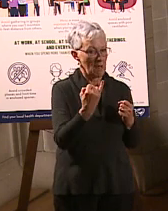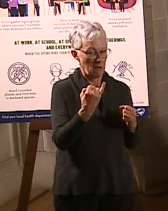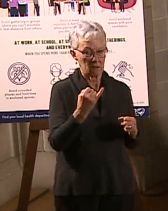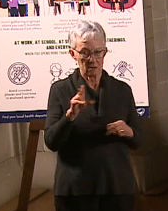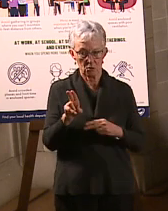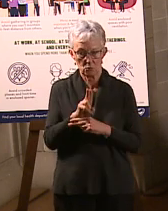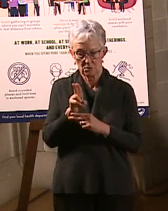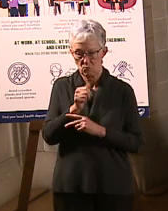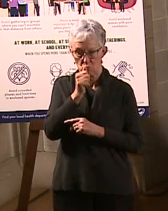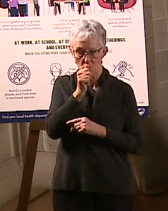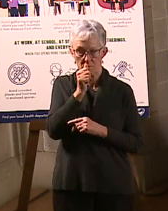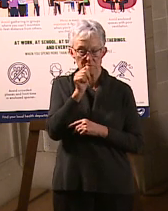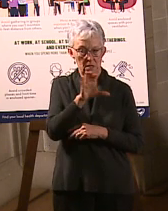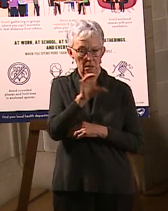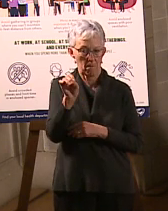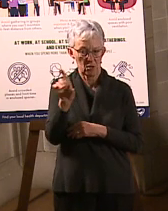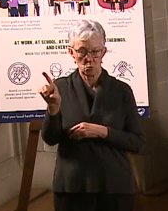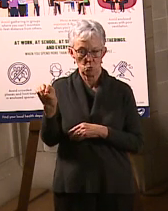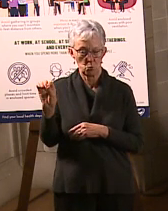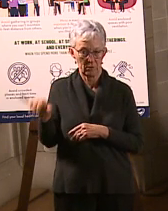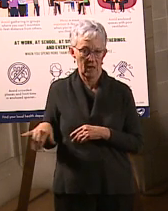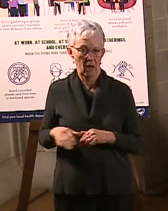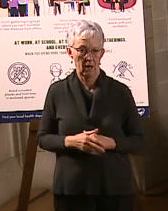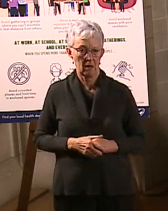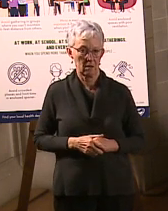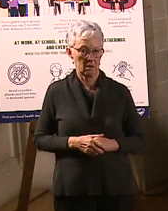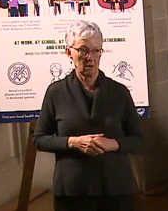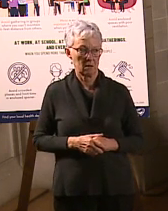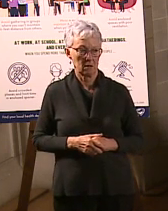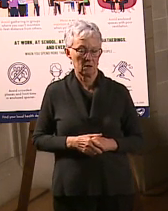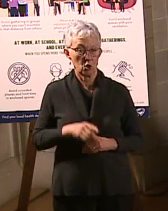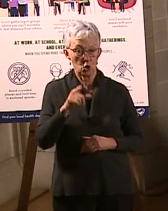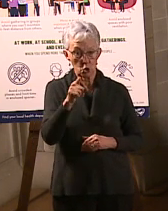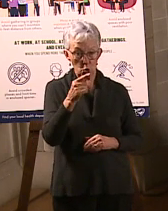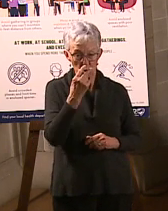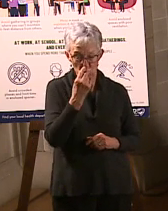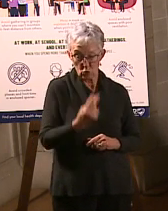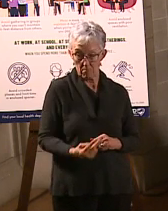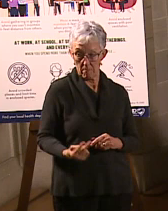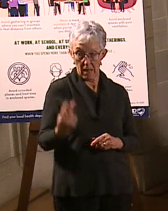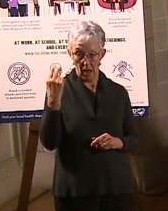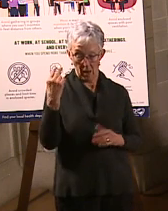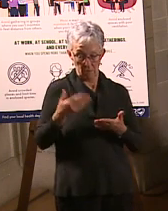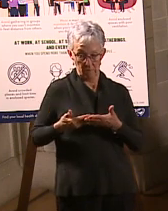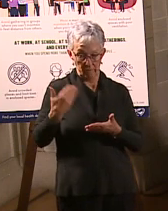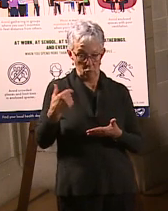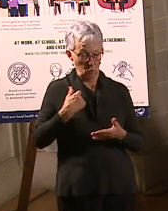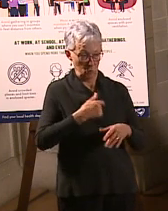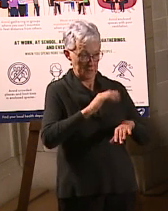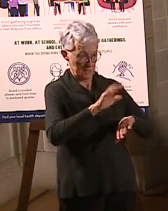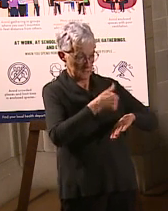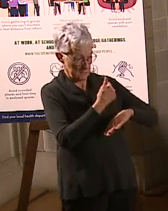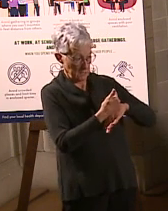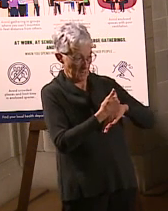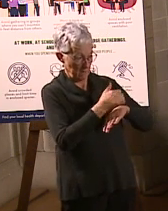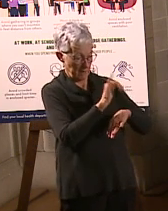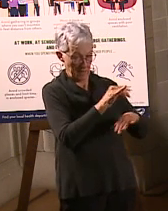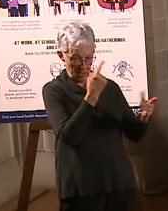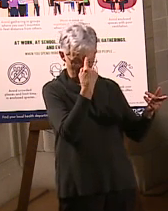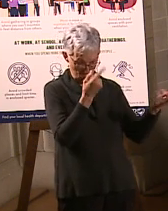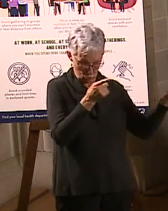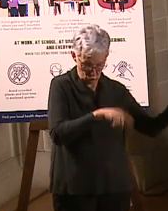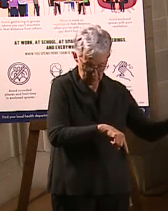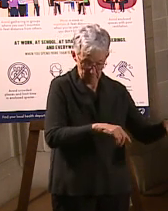area. And folks, just go back to before we had this relationship in the first place. I think one